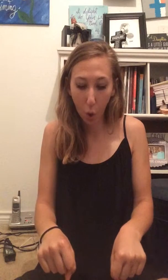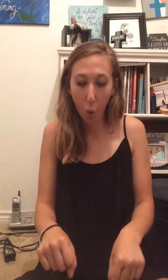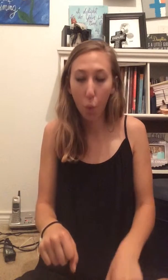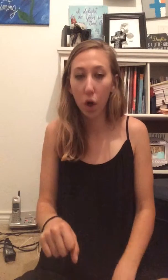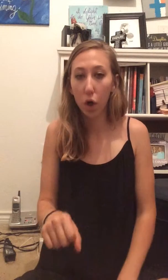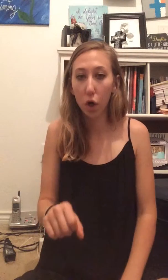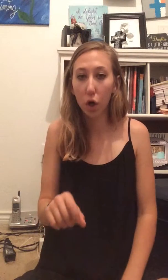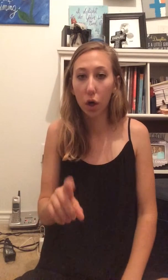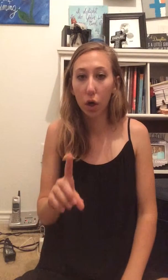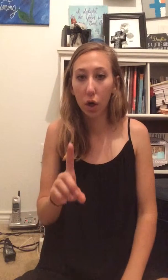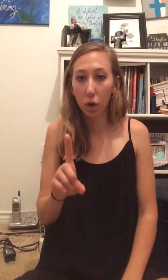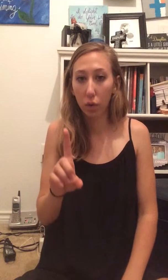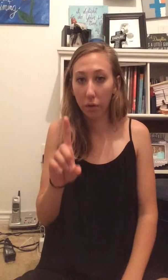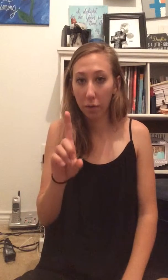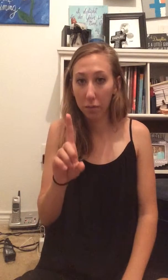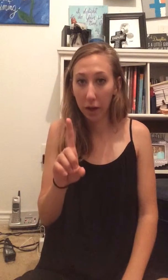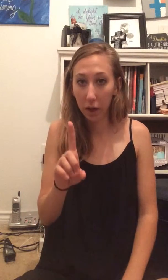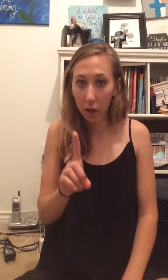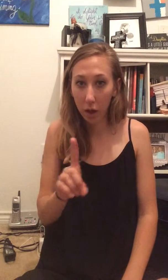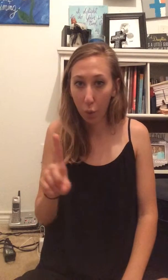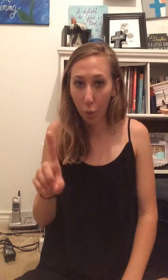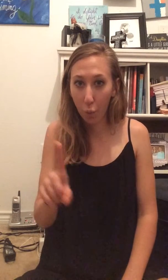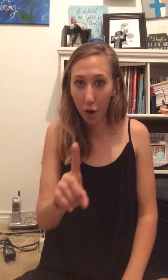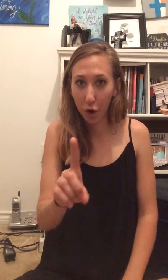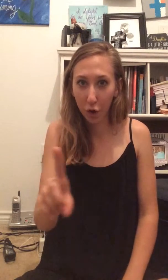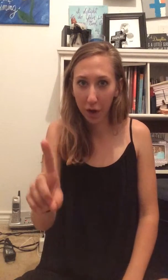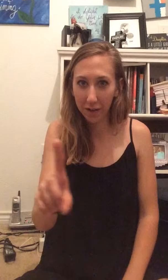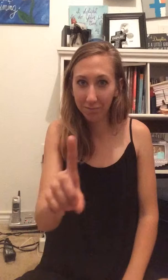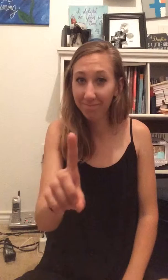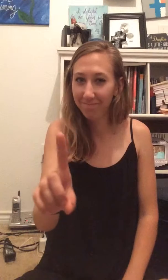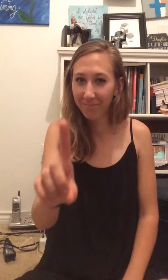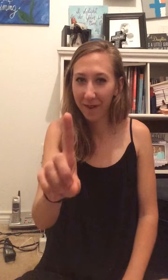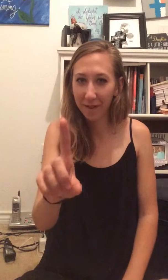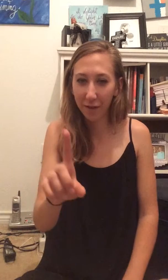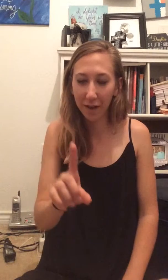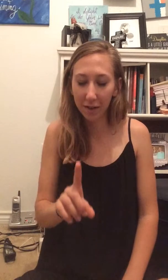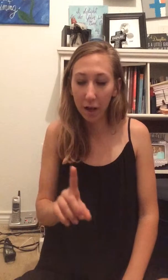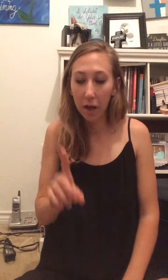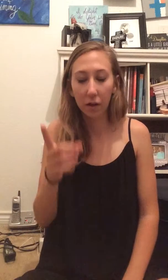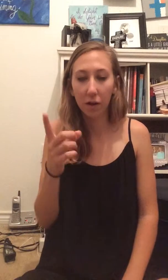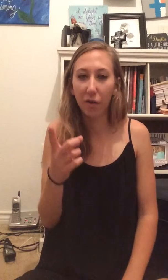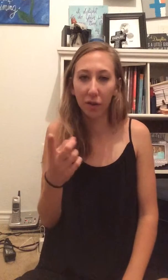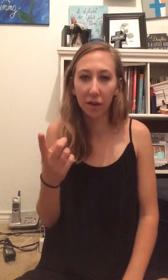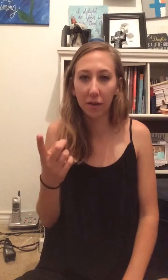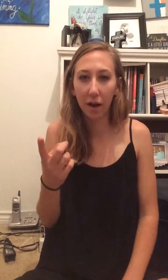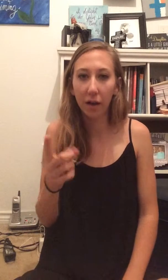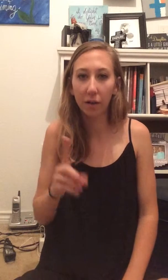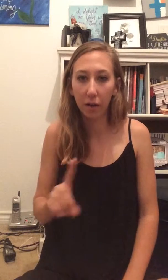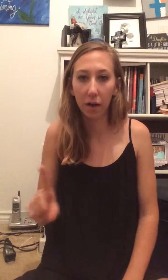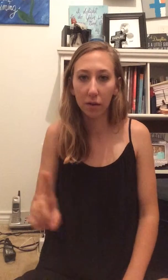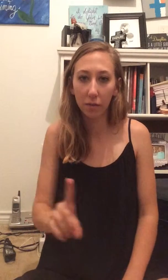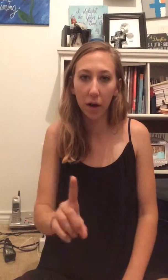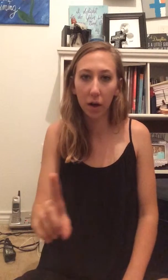wonder, we'll have a man wondering. Fine. Right. It's not really the sign. It's a classifier.